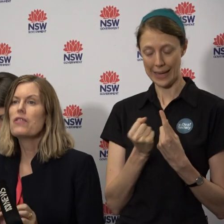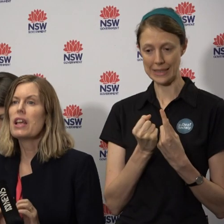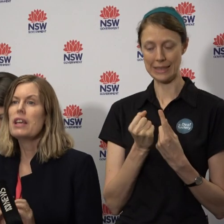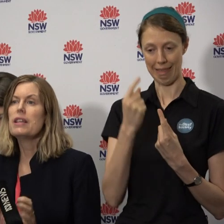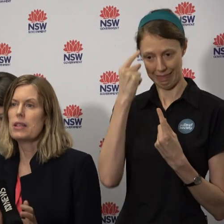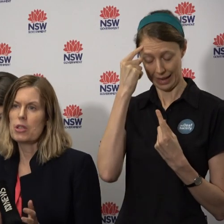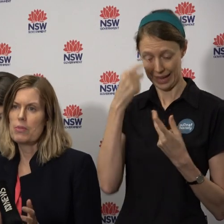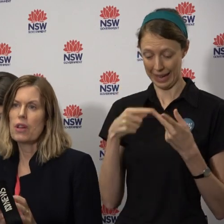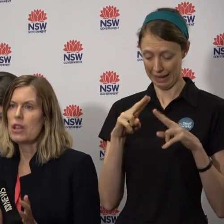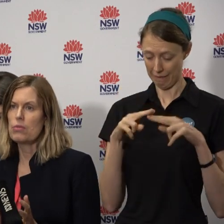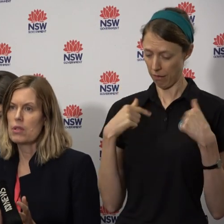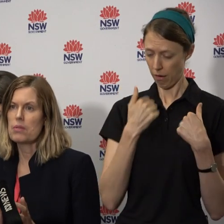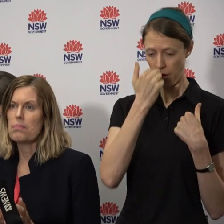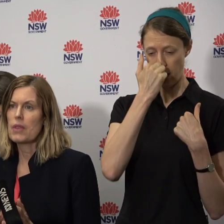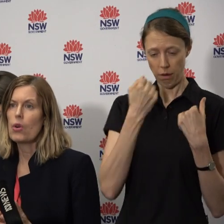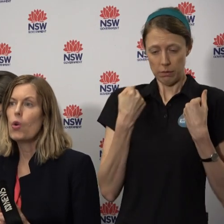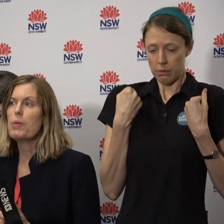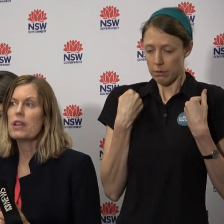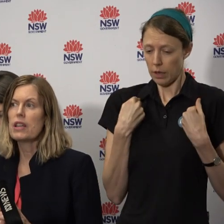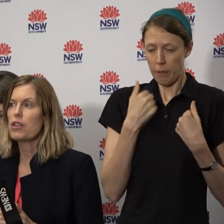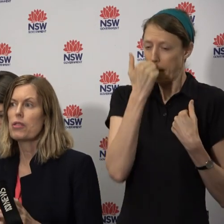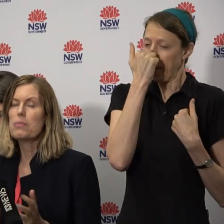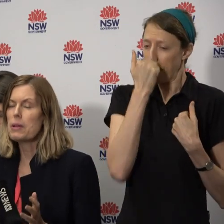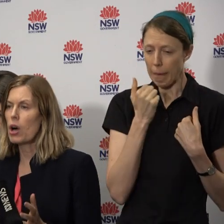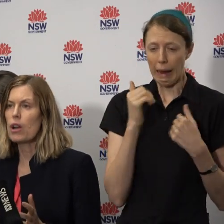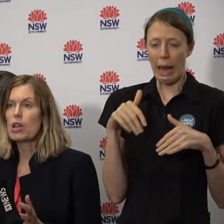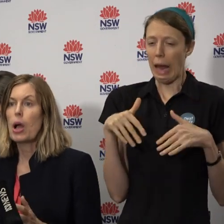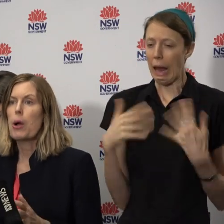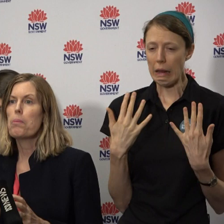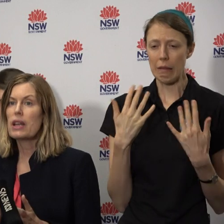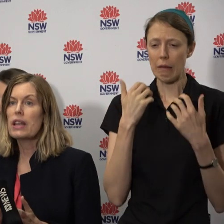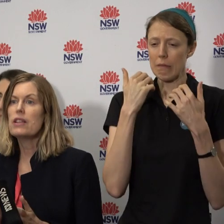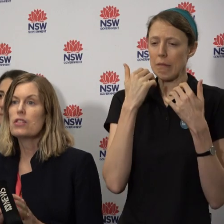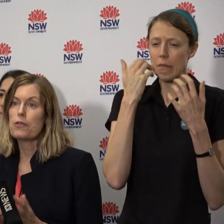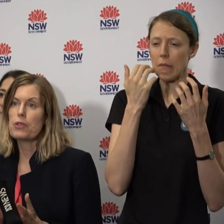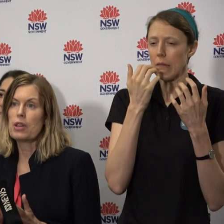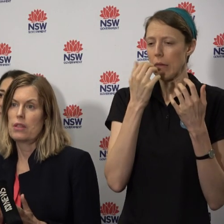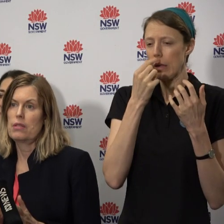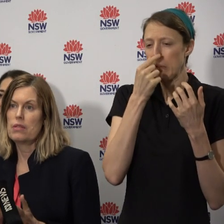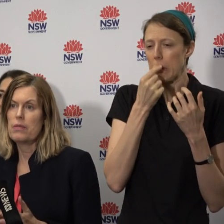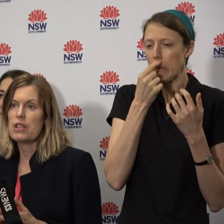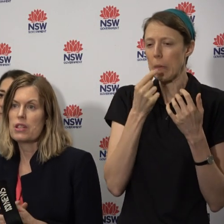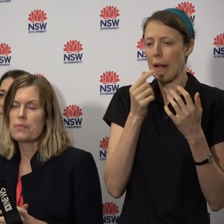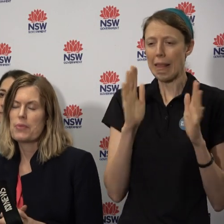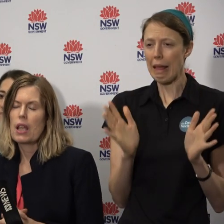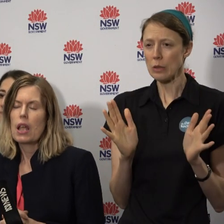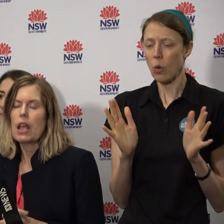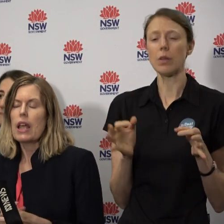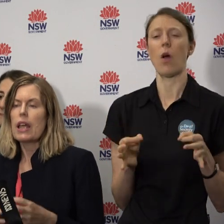you have any symptoms of an illness, albeit incredibly mild, please defer